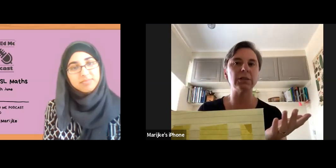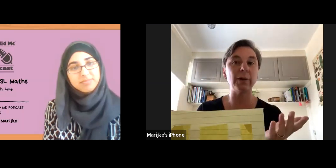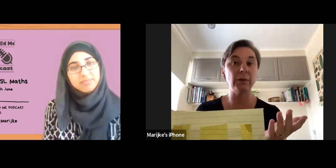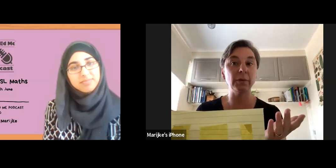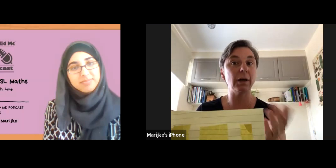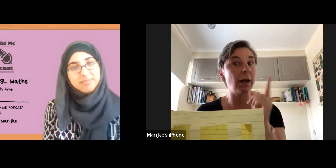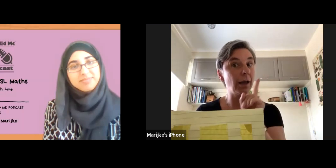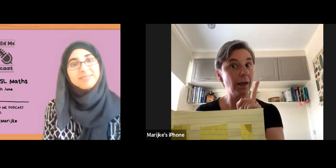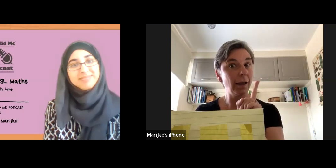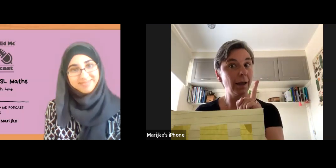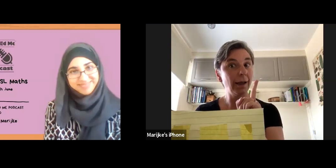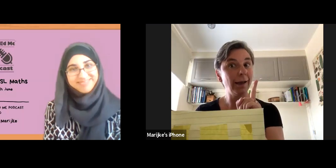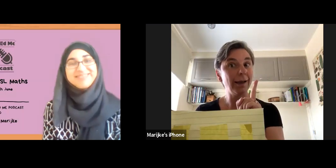square number?